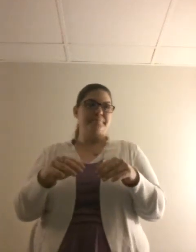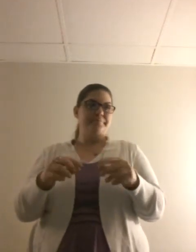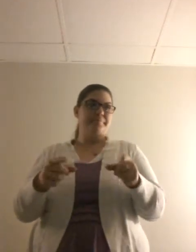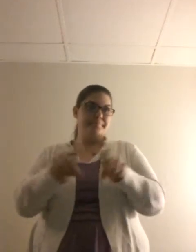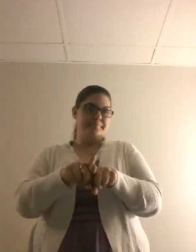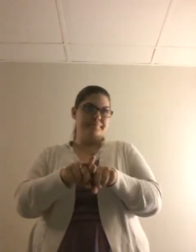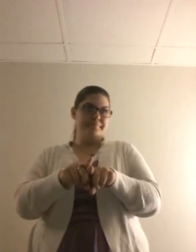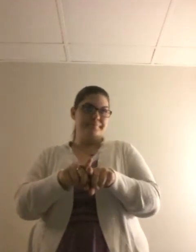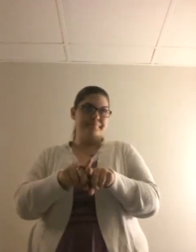2/3.